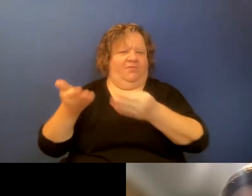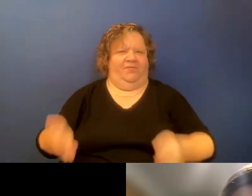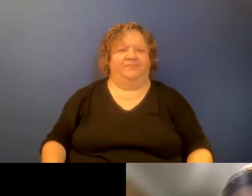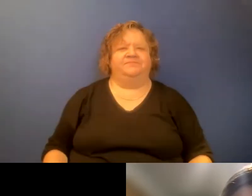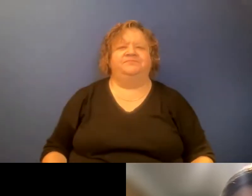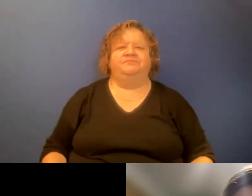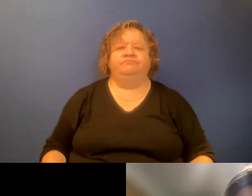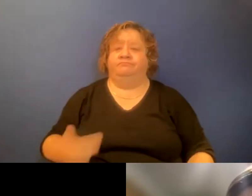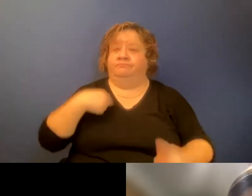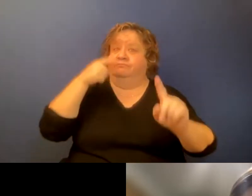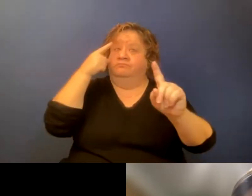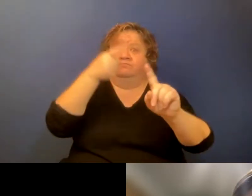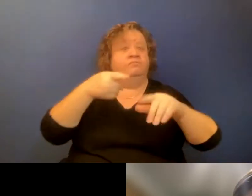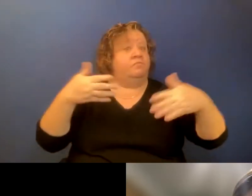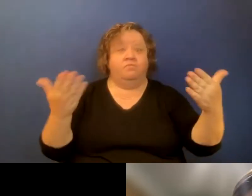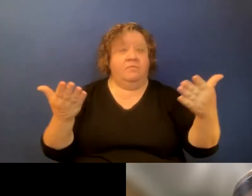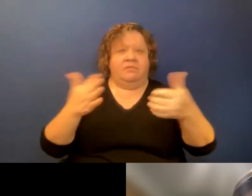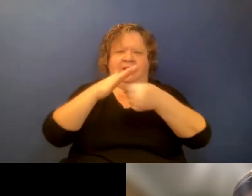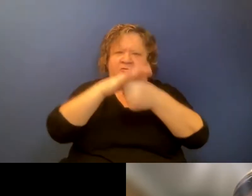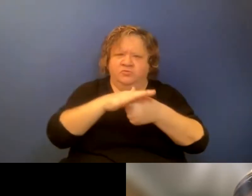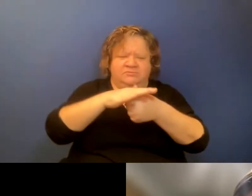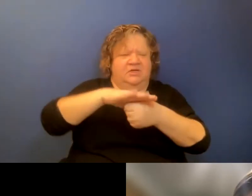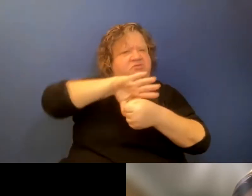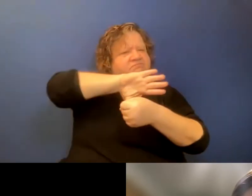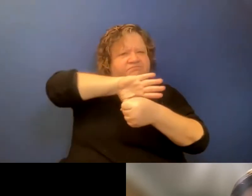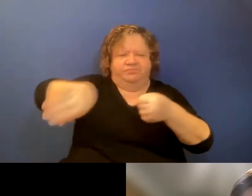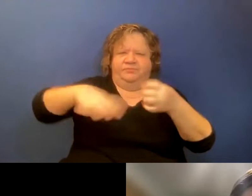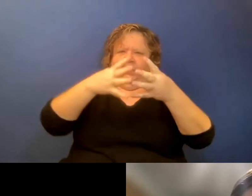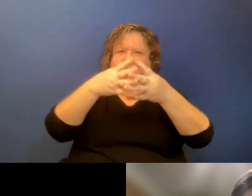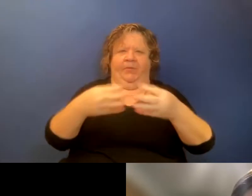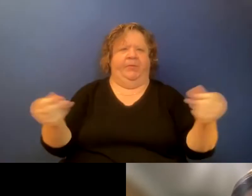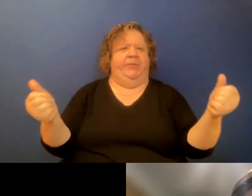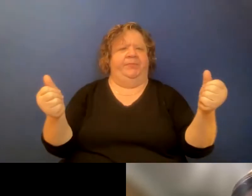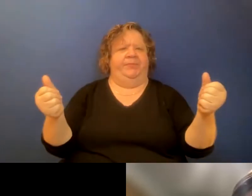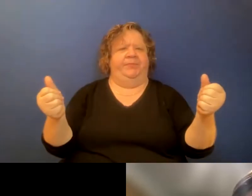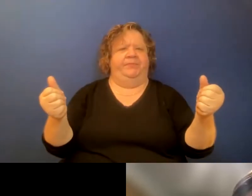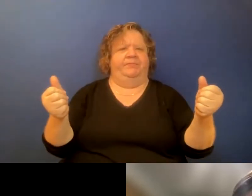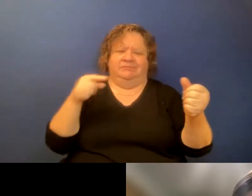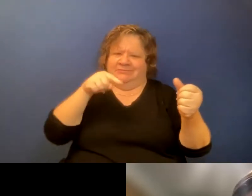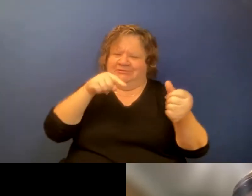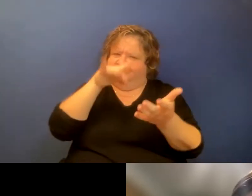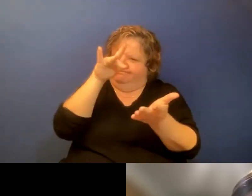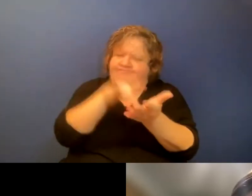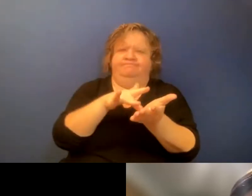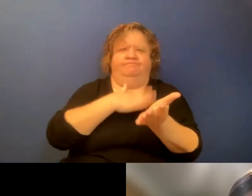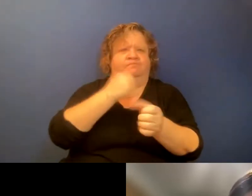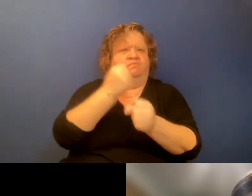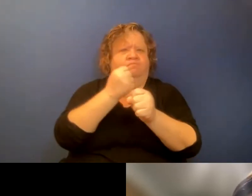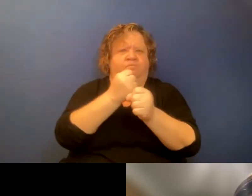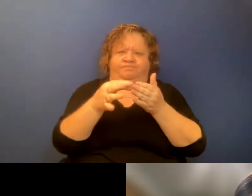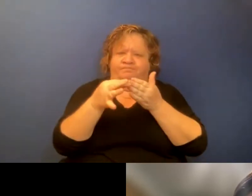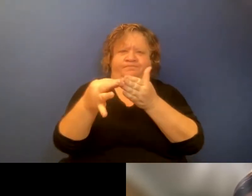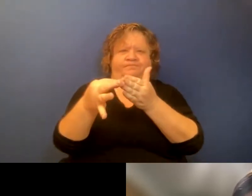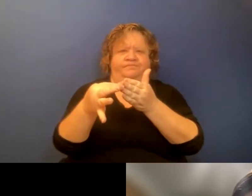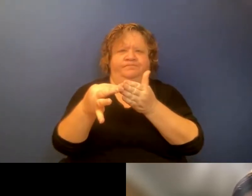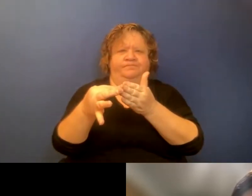work and in all spheres of work, because this is really what we get to talk about, a solution like Rose